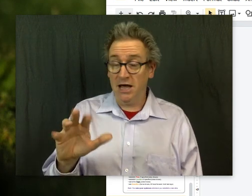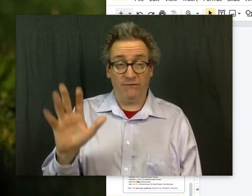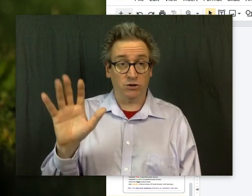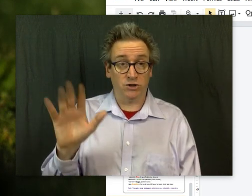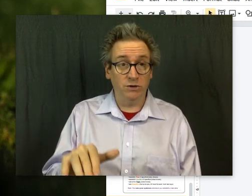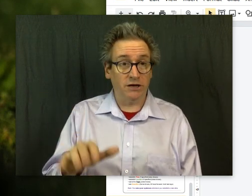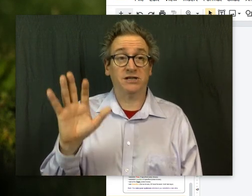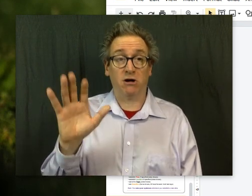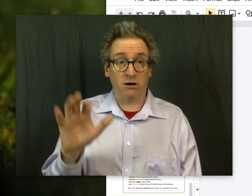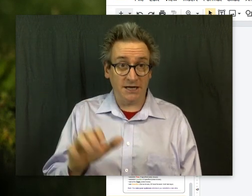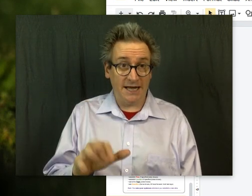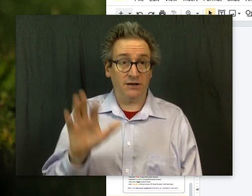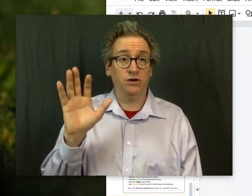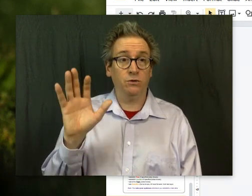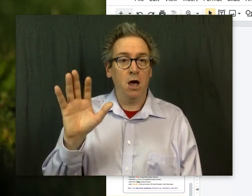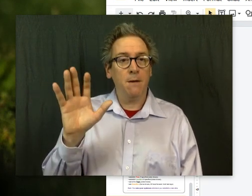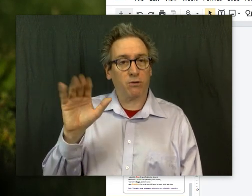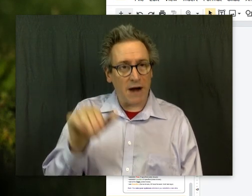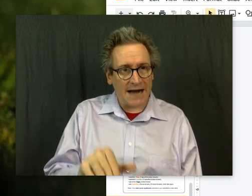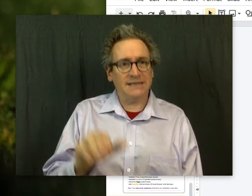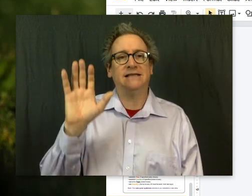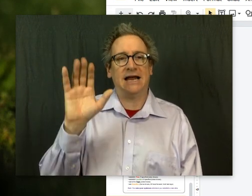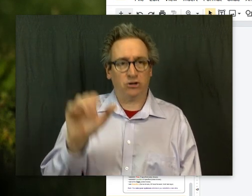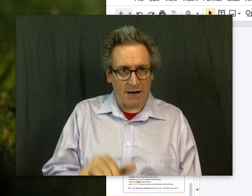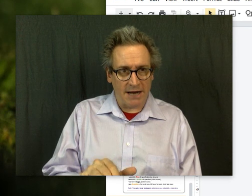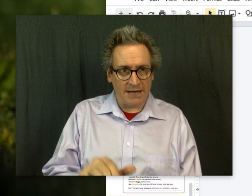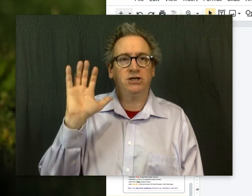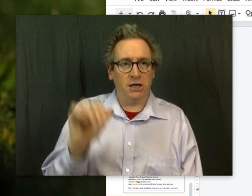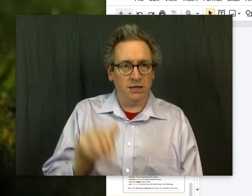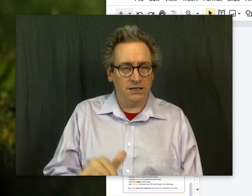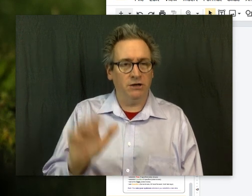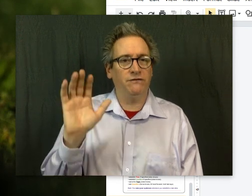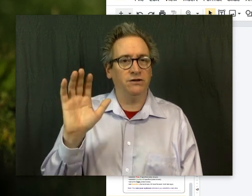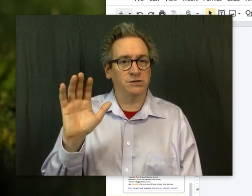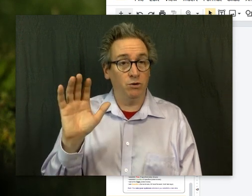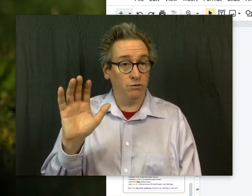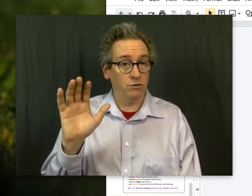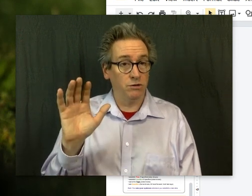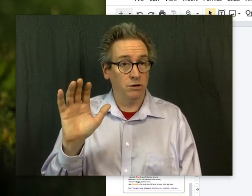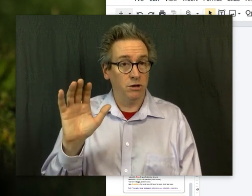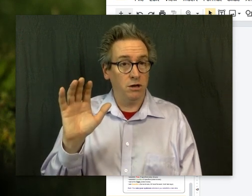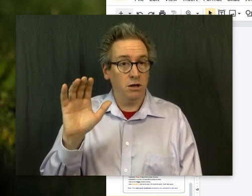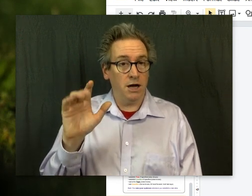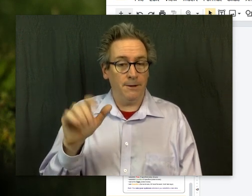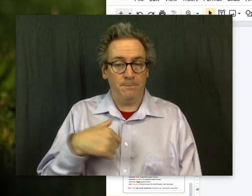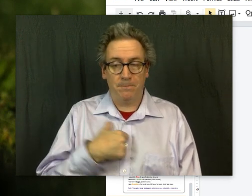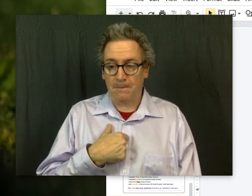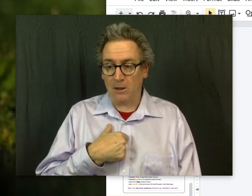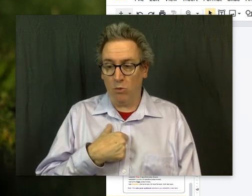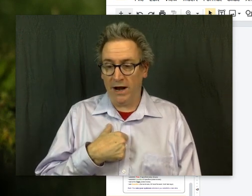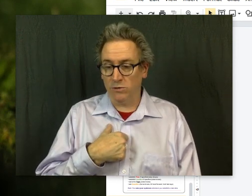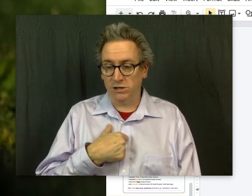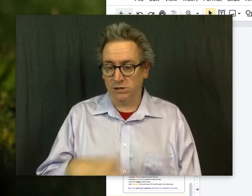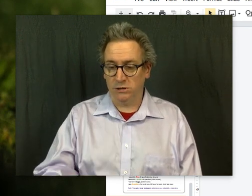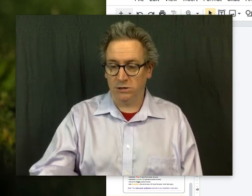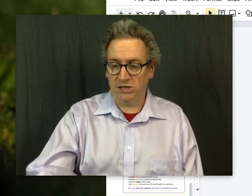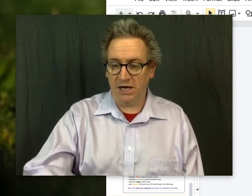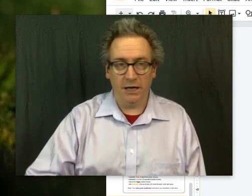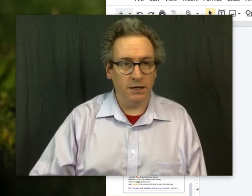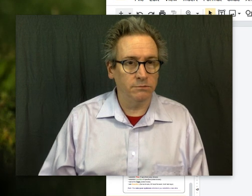spelling. If there are 2 letters that are hard to get to, practice that transition until it feels smooth. When I